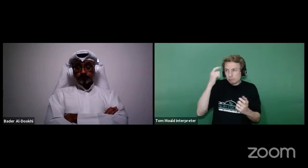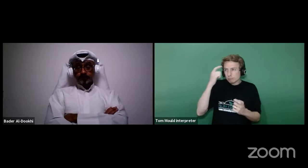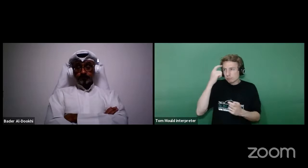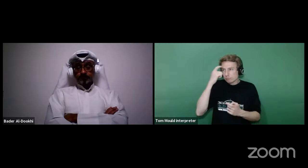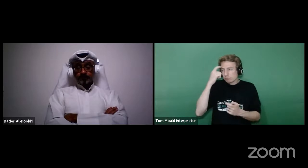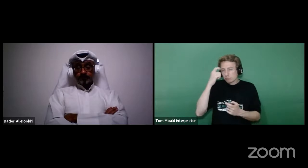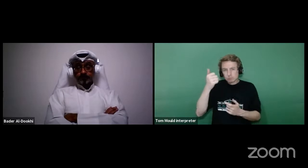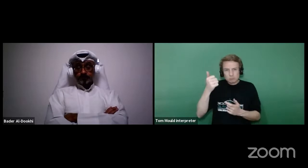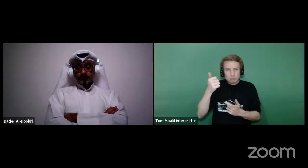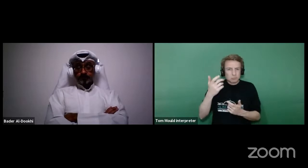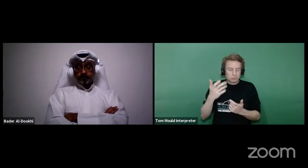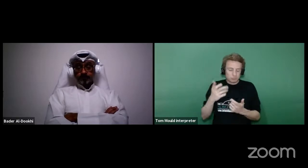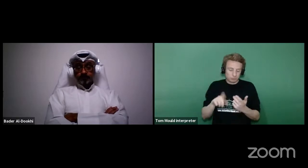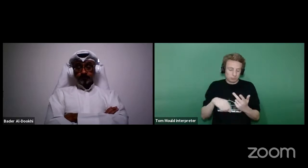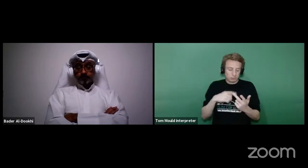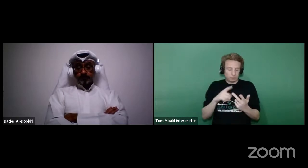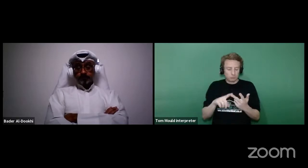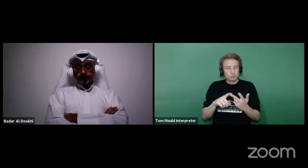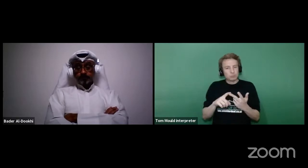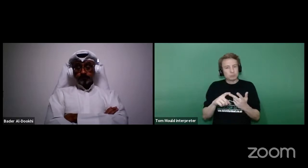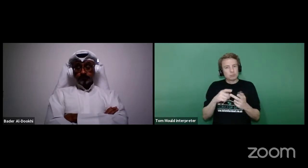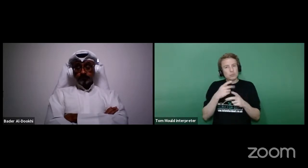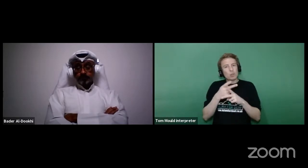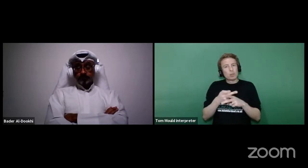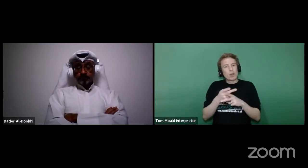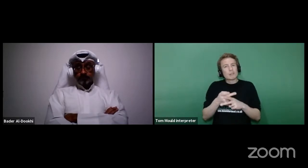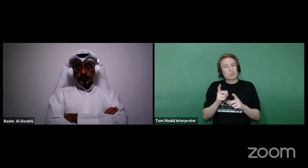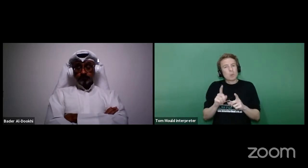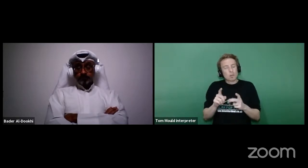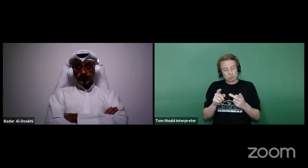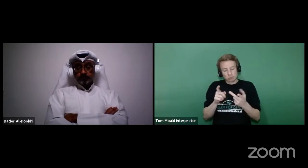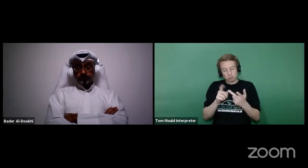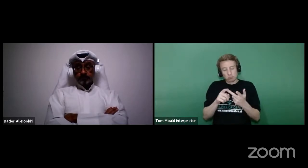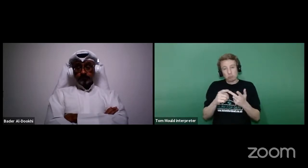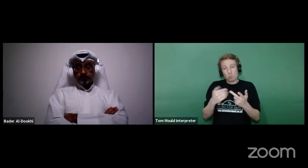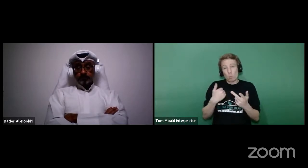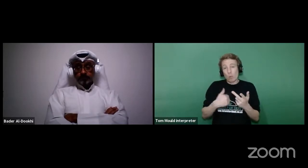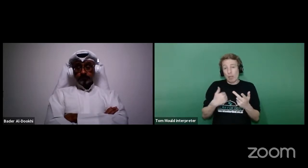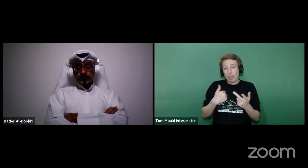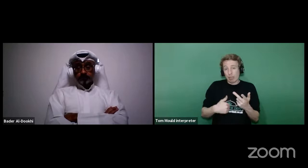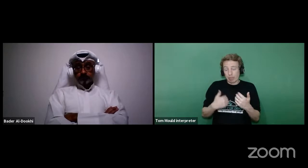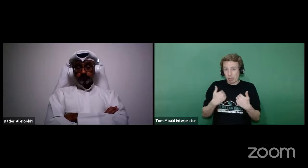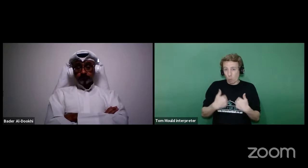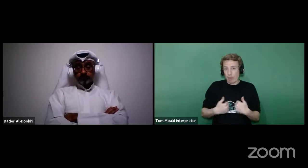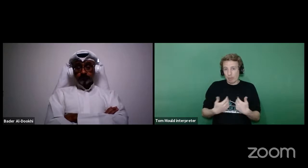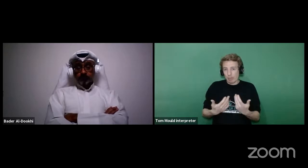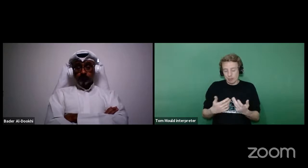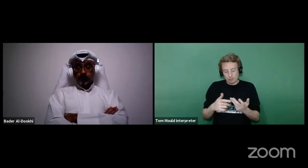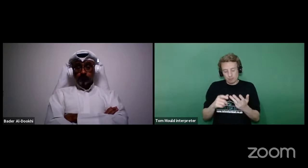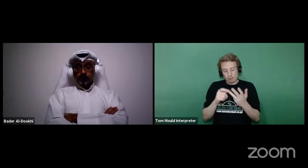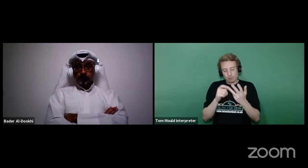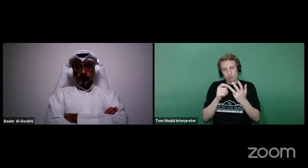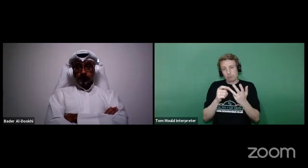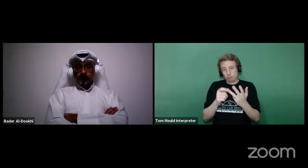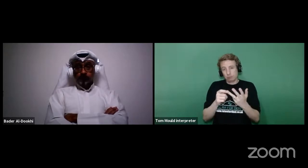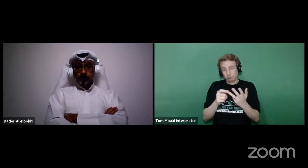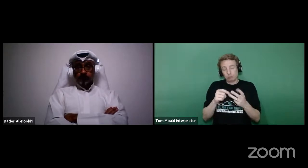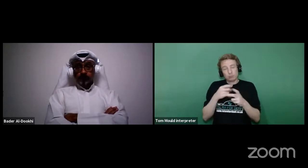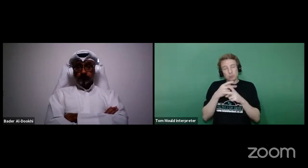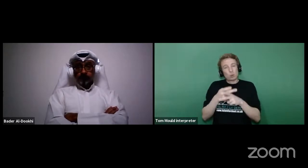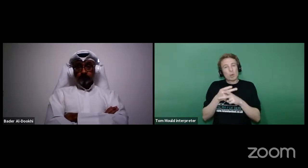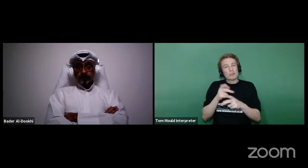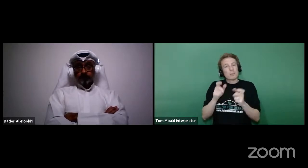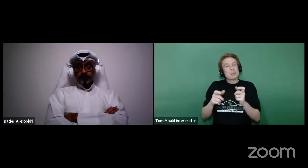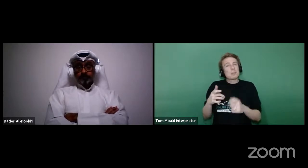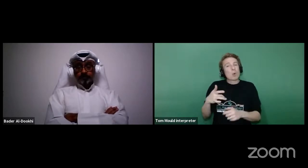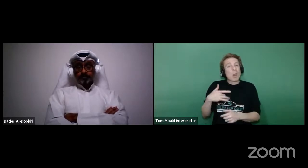The third, preservation of the people's wealth. The fourth, the preservation of the people's